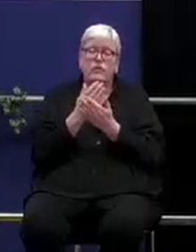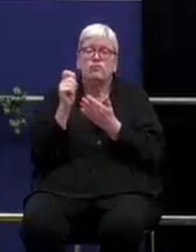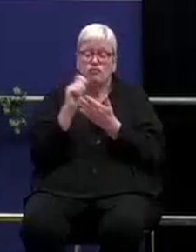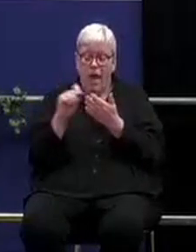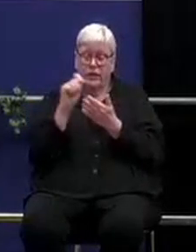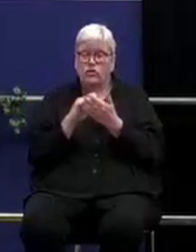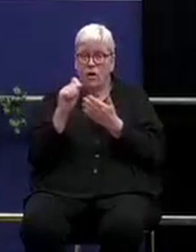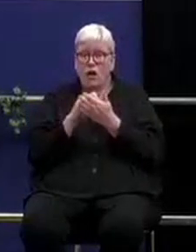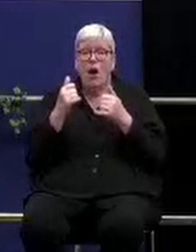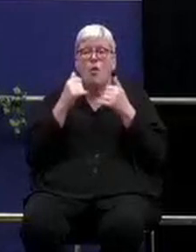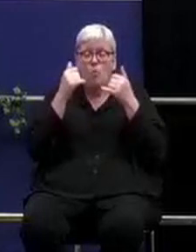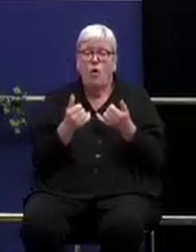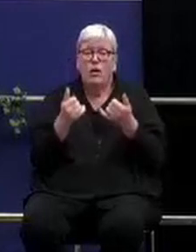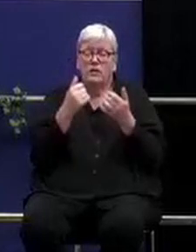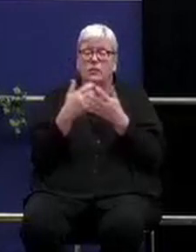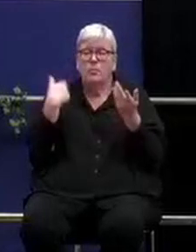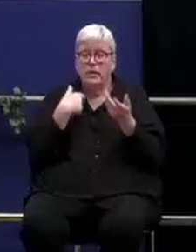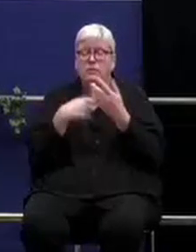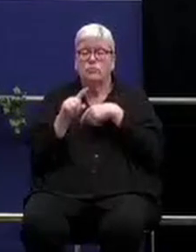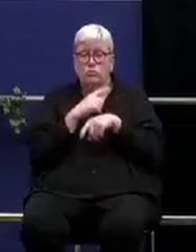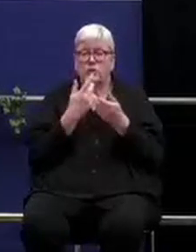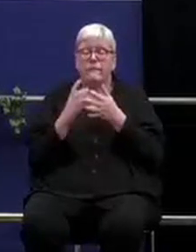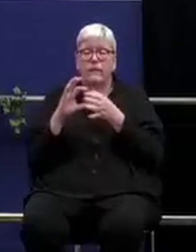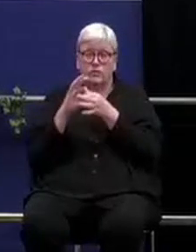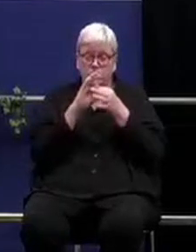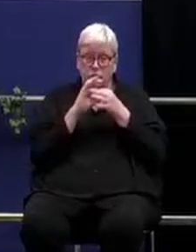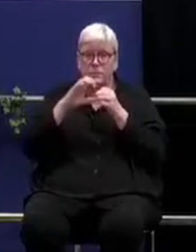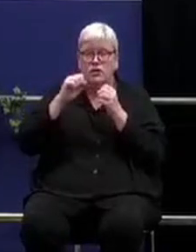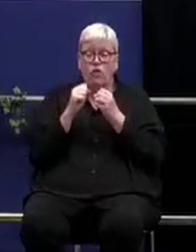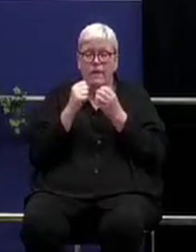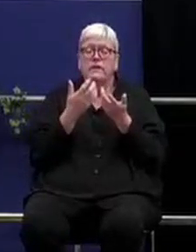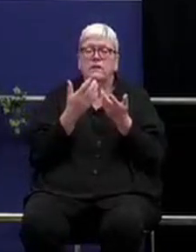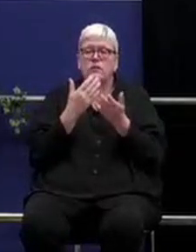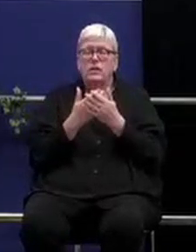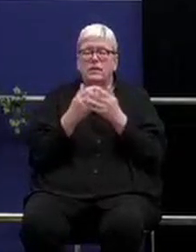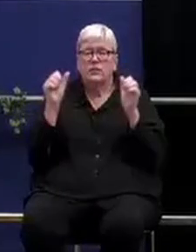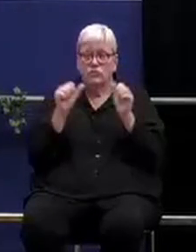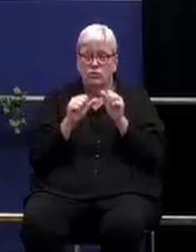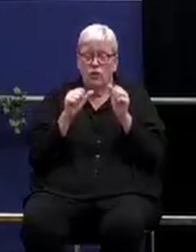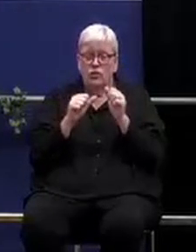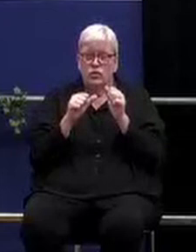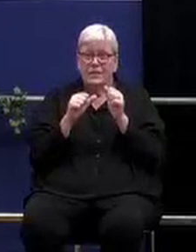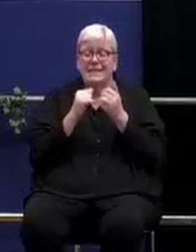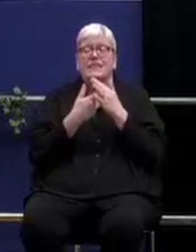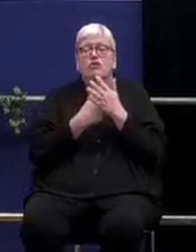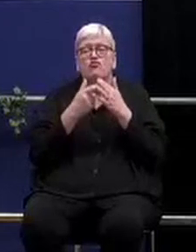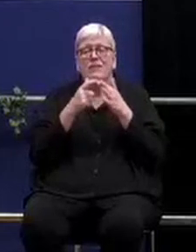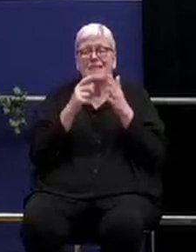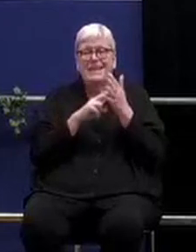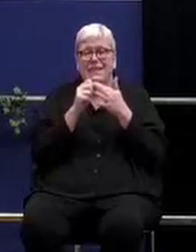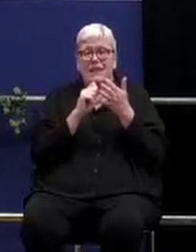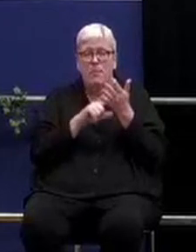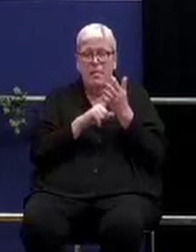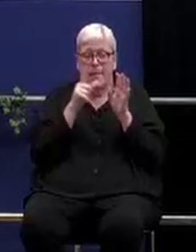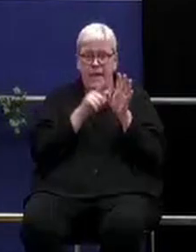her co-editing term for New Writing Scotland. Her first short film screenplay, Trifle, was commissioned by the Scottish Film and Talent